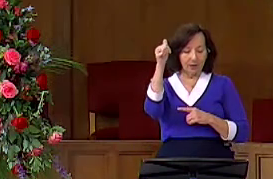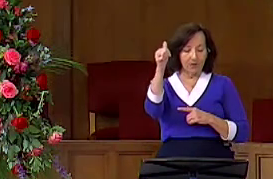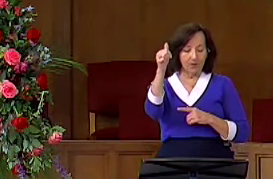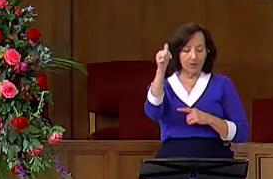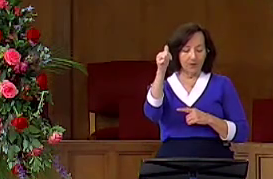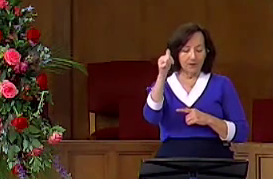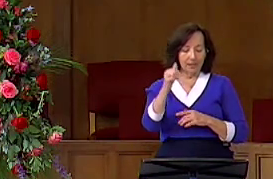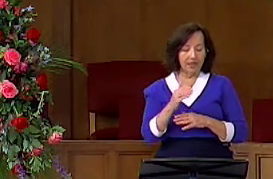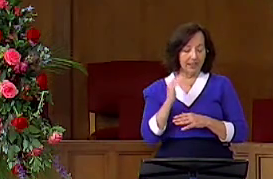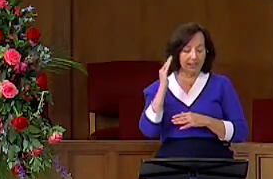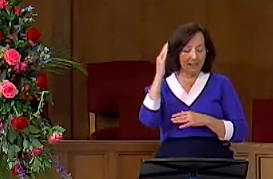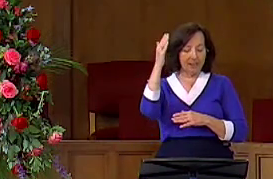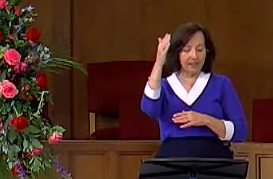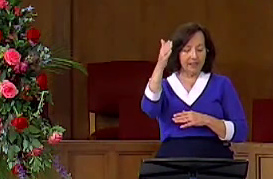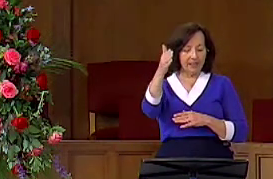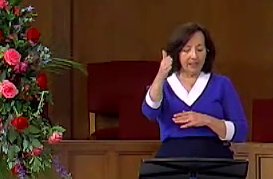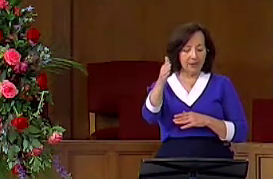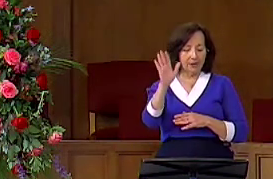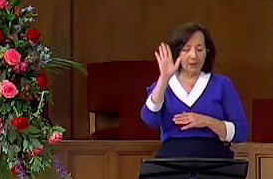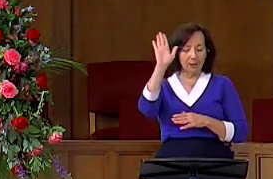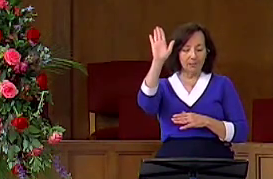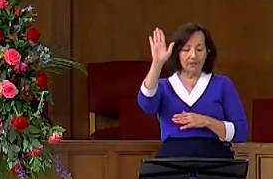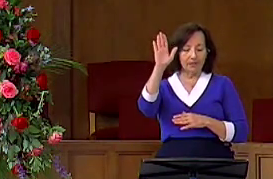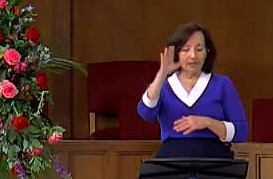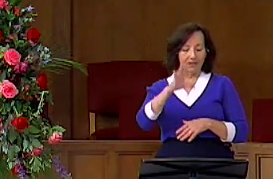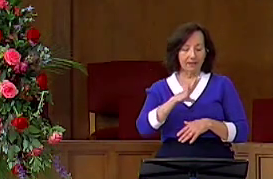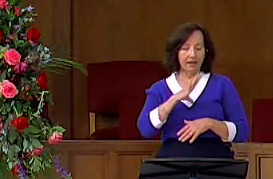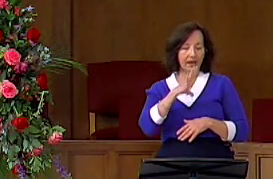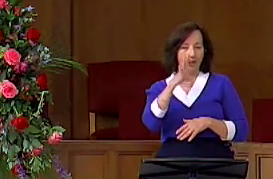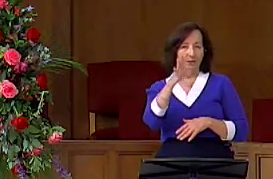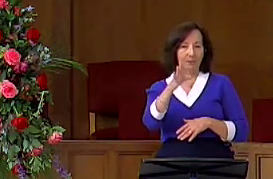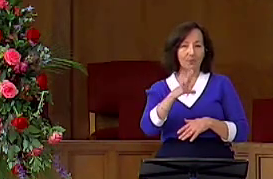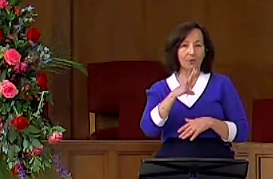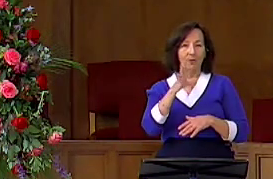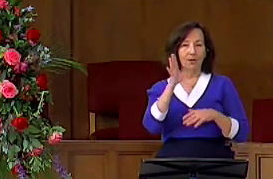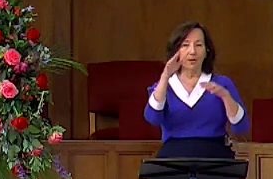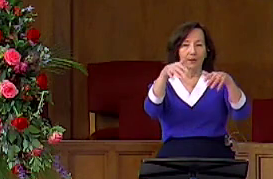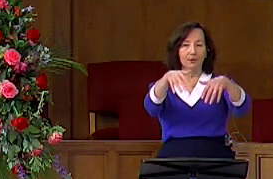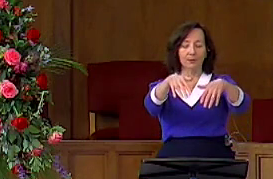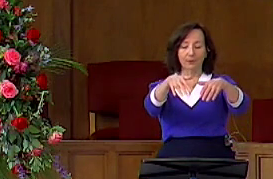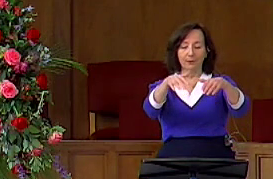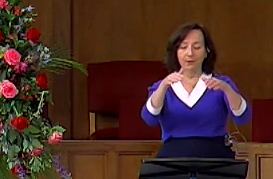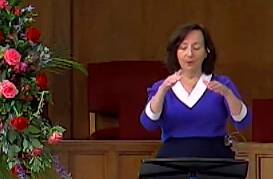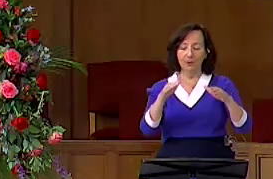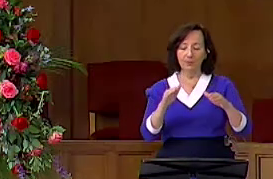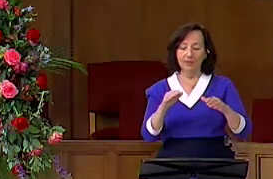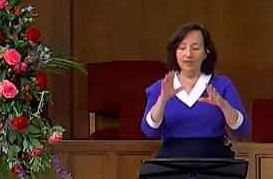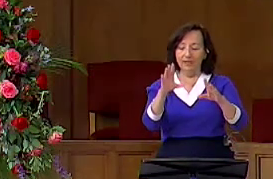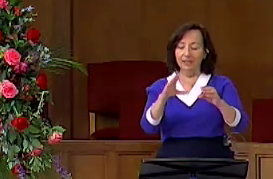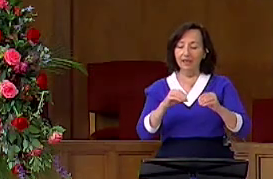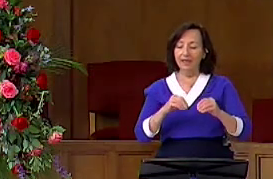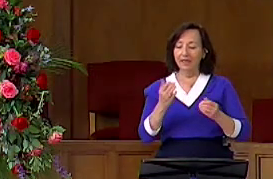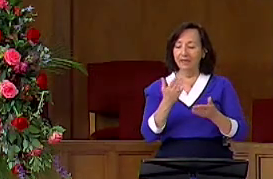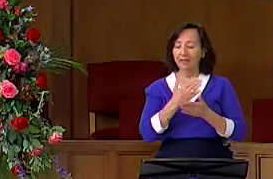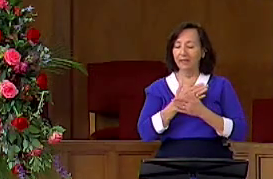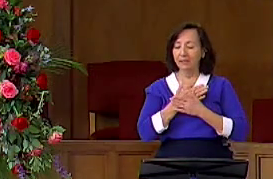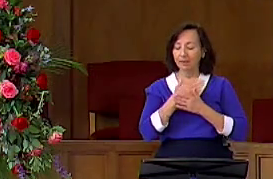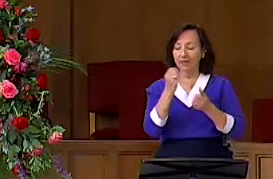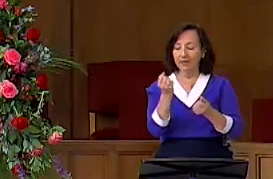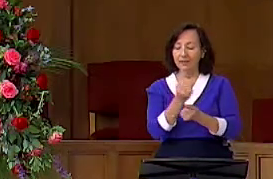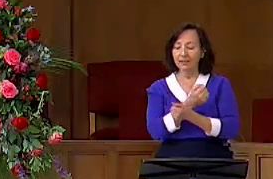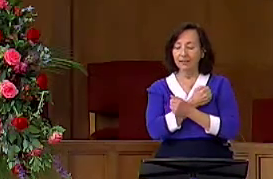Thine own. It shall be Thy royal throne.